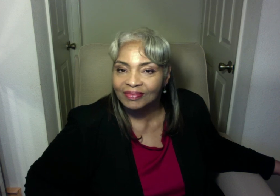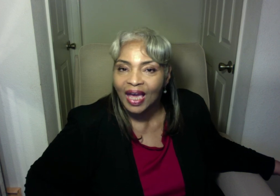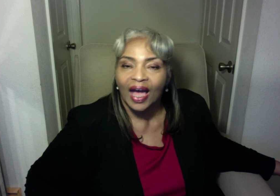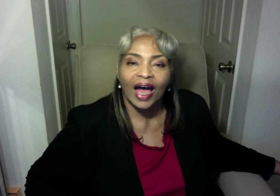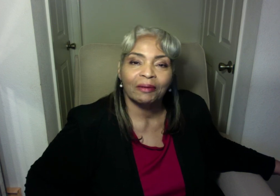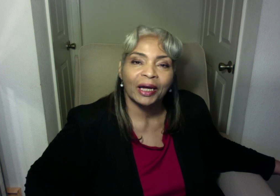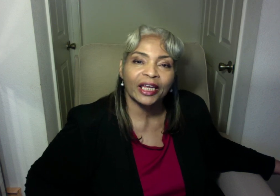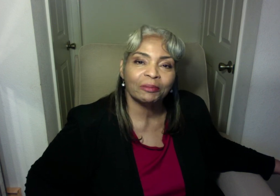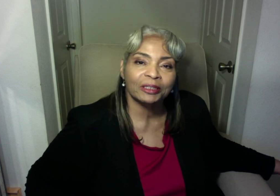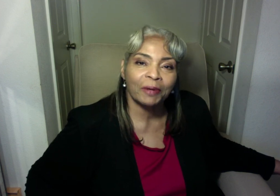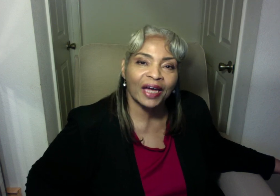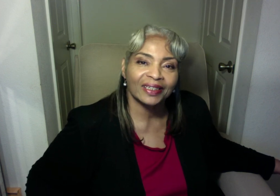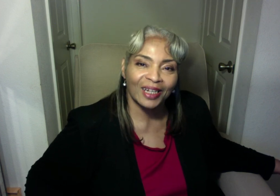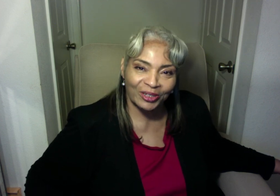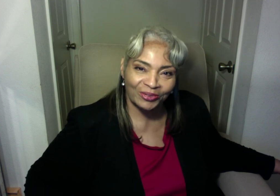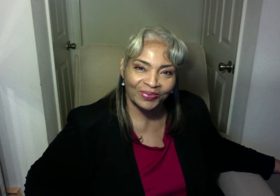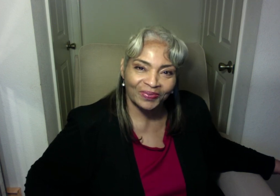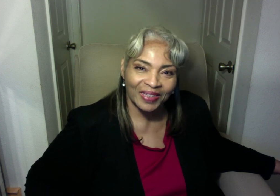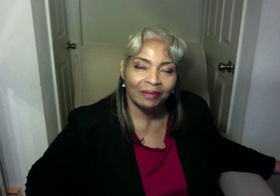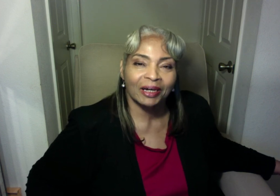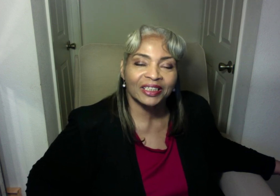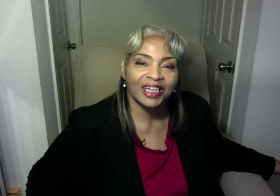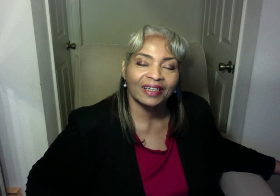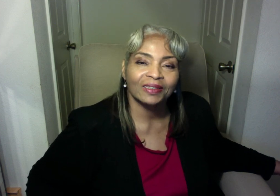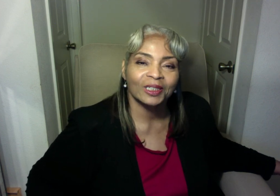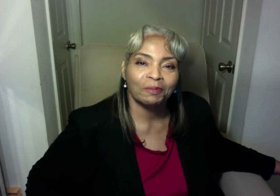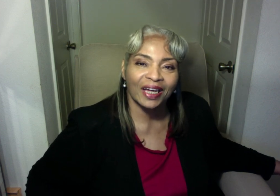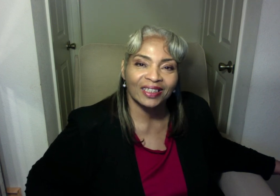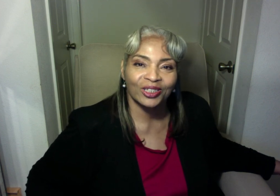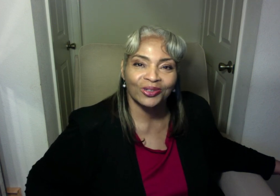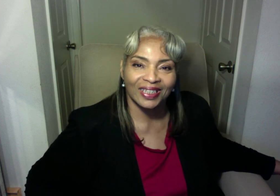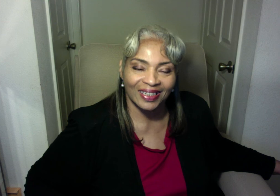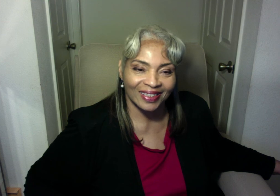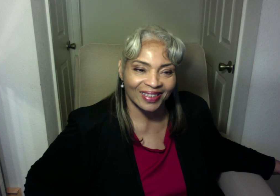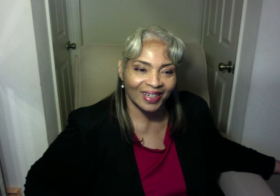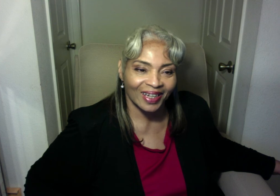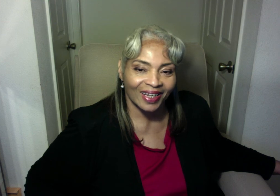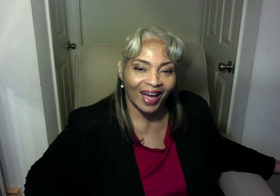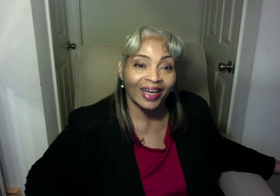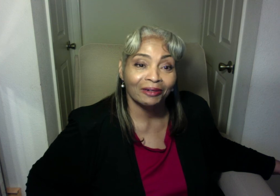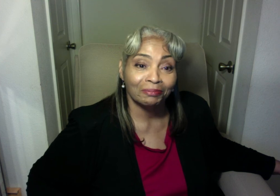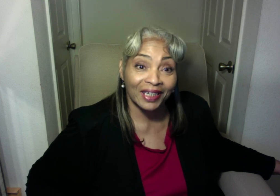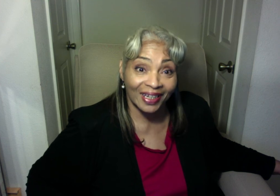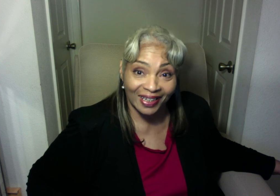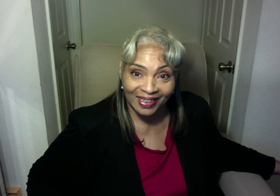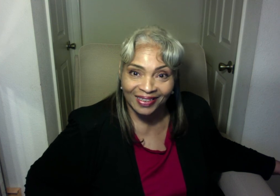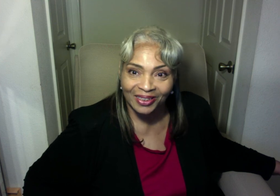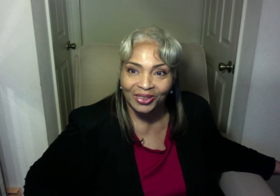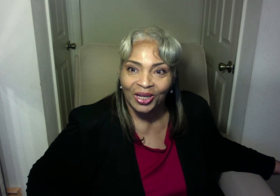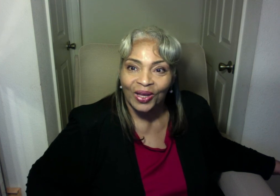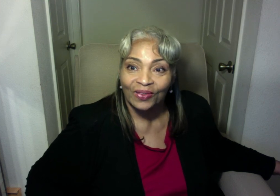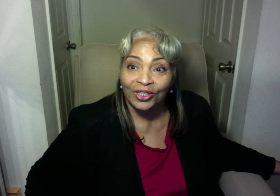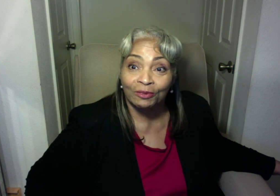Hi, my name is Pat Love. My channel is Pat's Two Cents. I am playing this